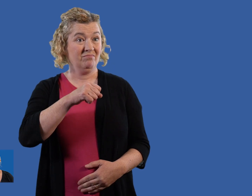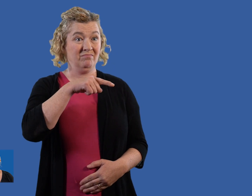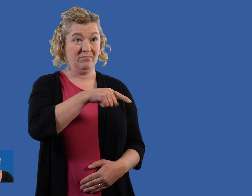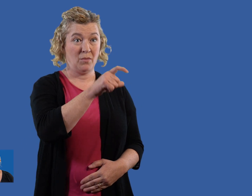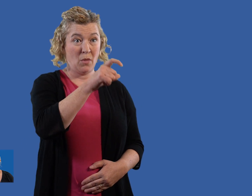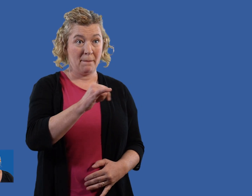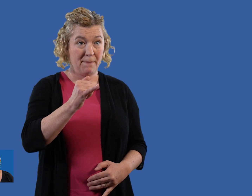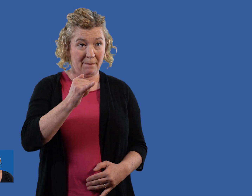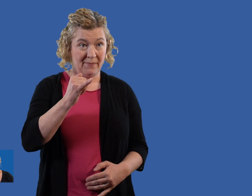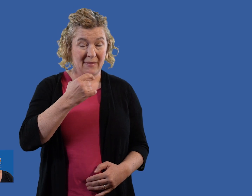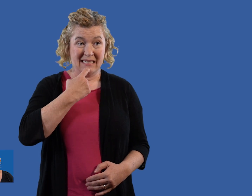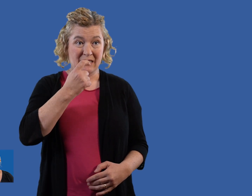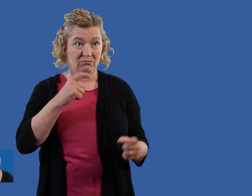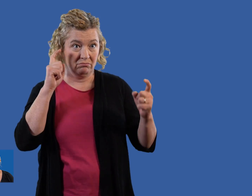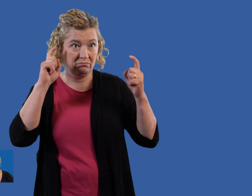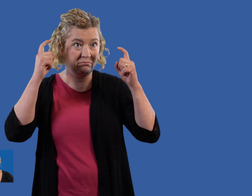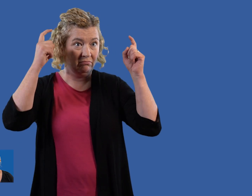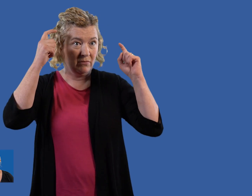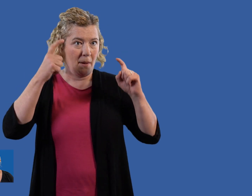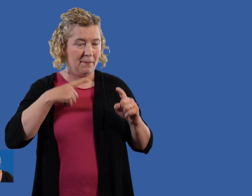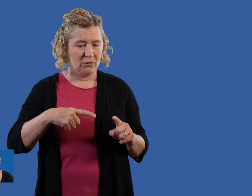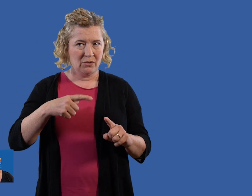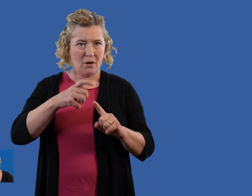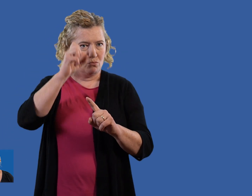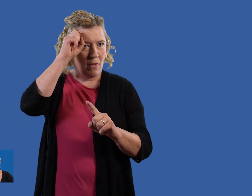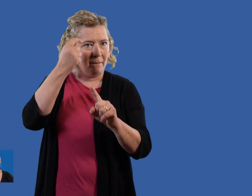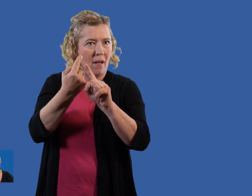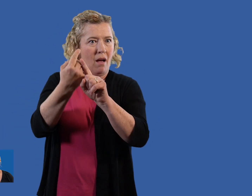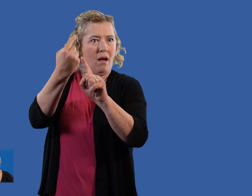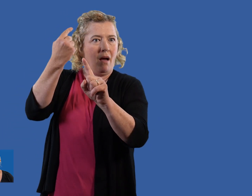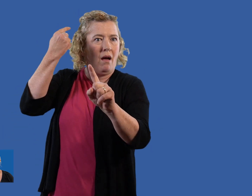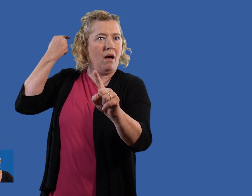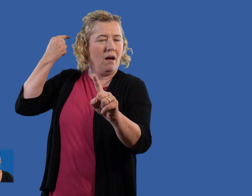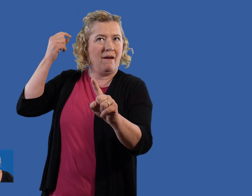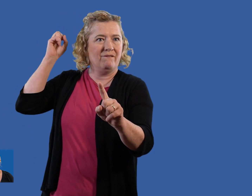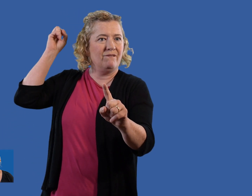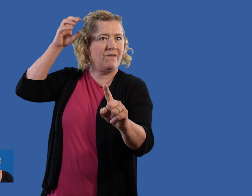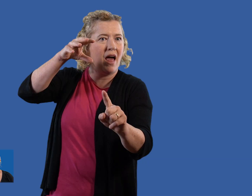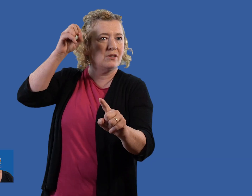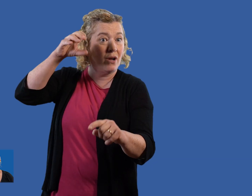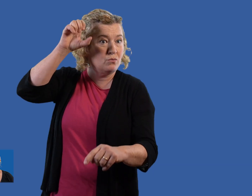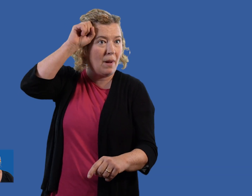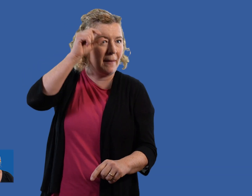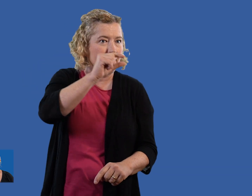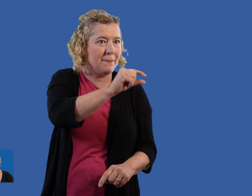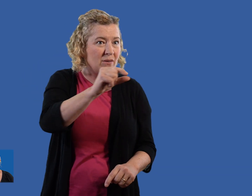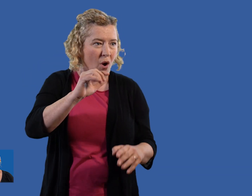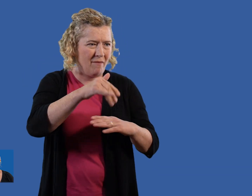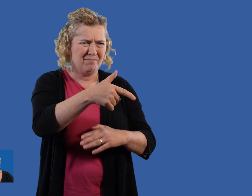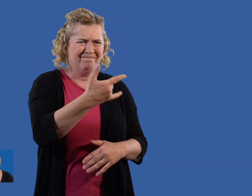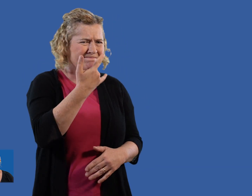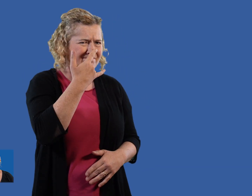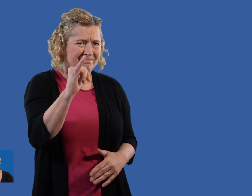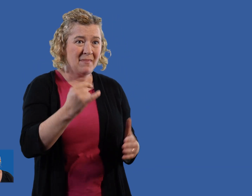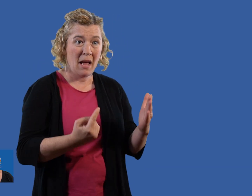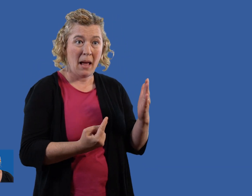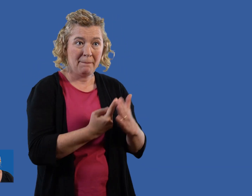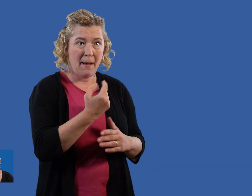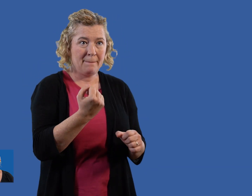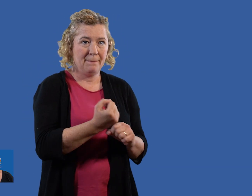Yeah, the person can develop severe anxiety due to flashbacks and reliving this event. Because of this,